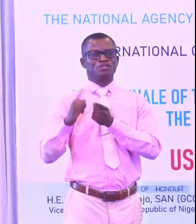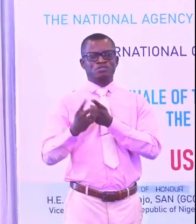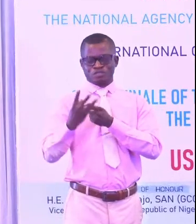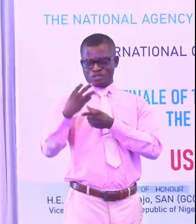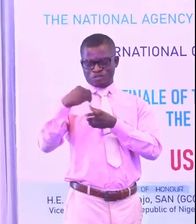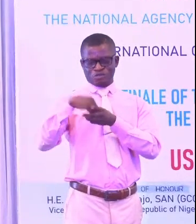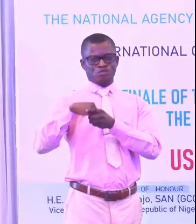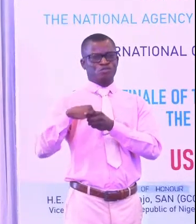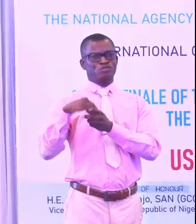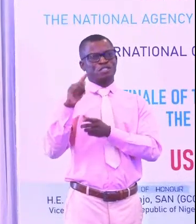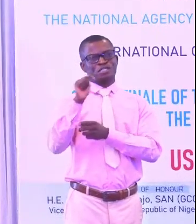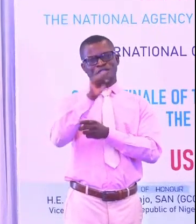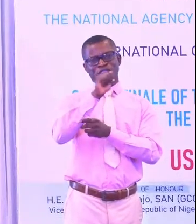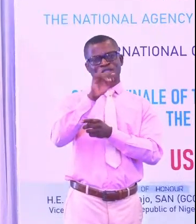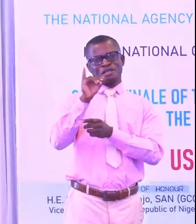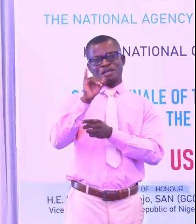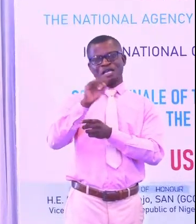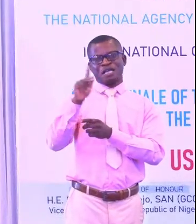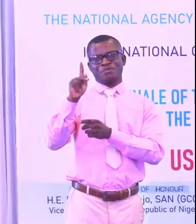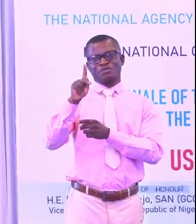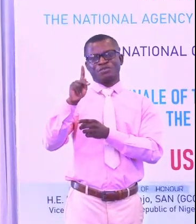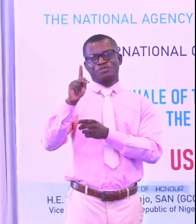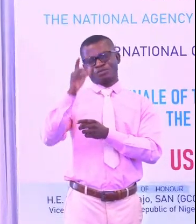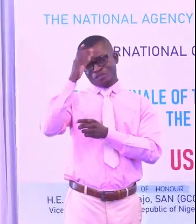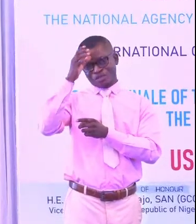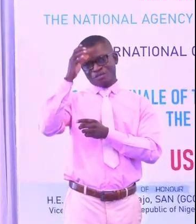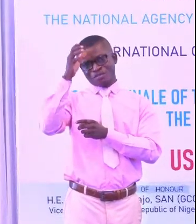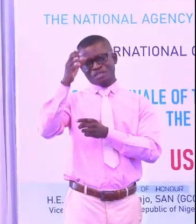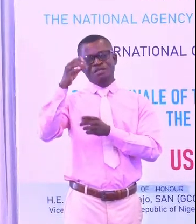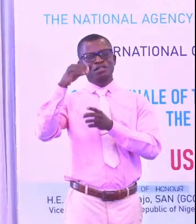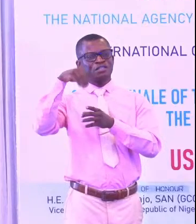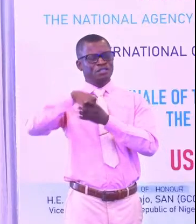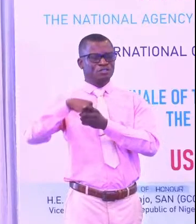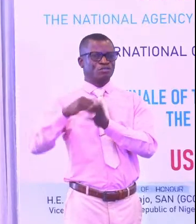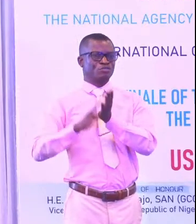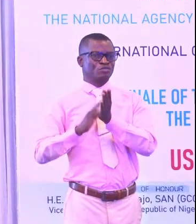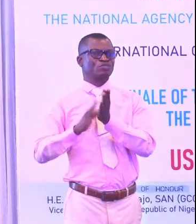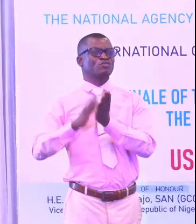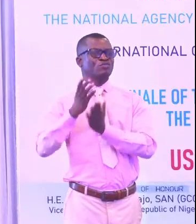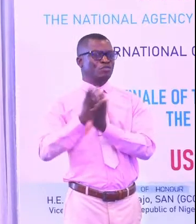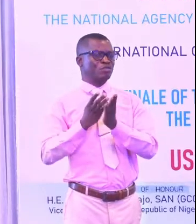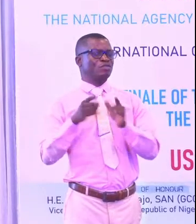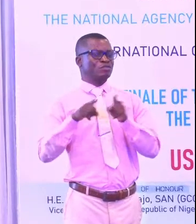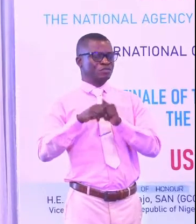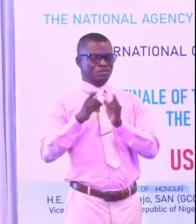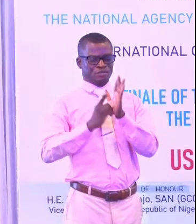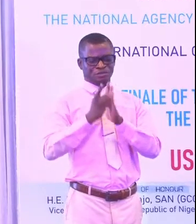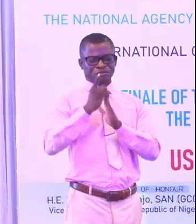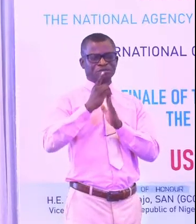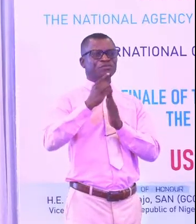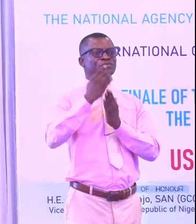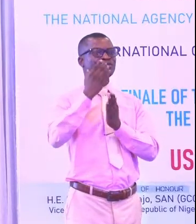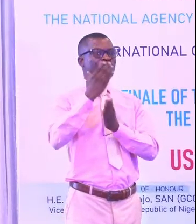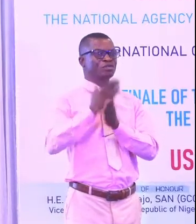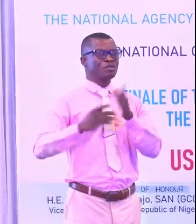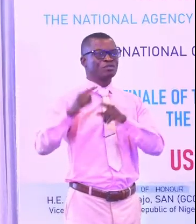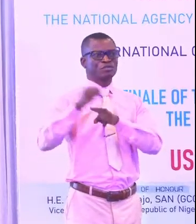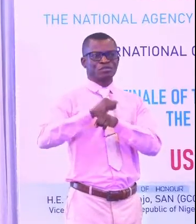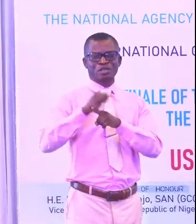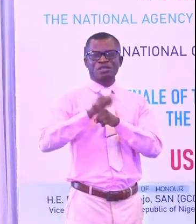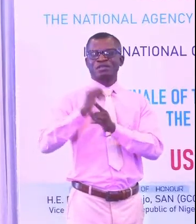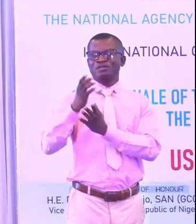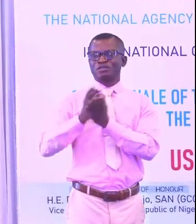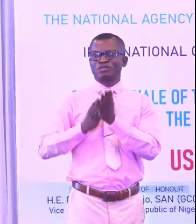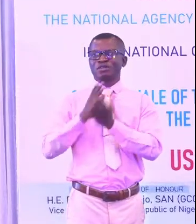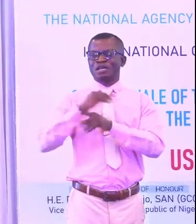TIP concepts into school curricula. We have also developed teacher training curricula and trained